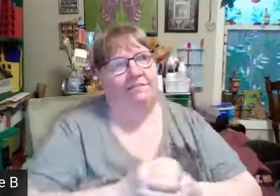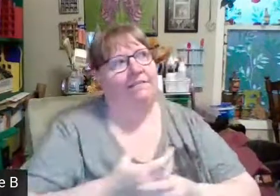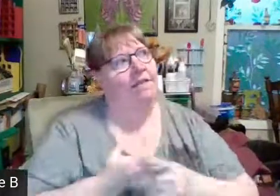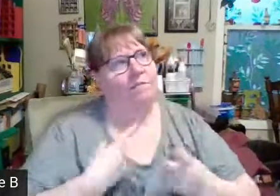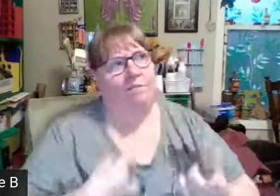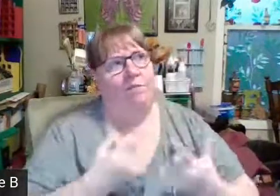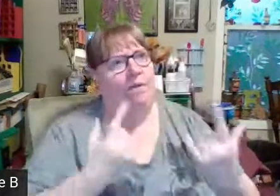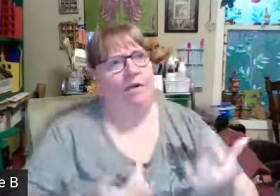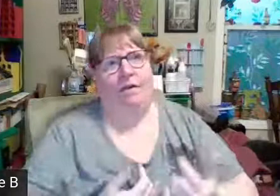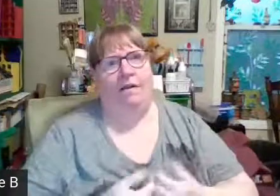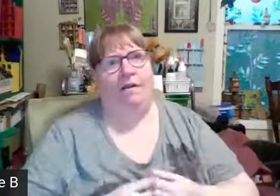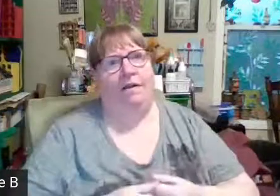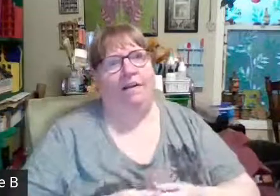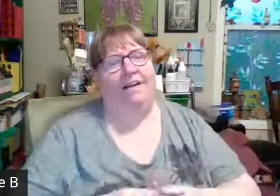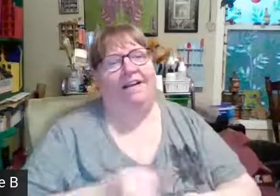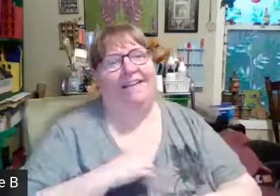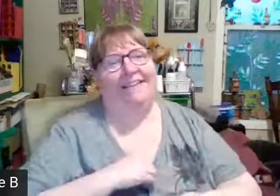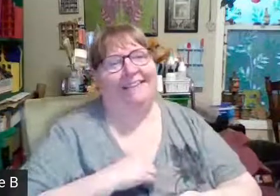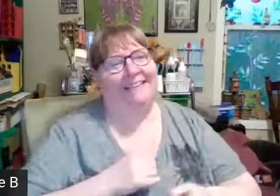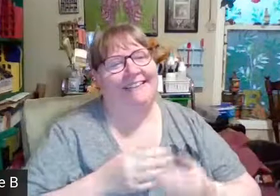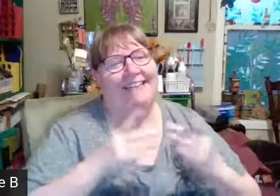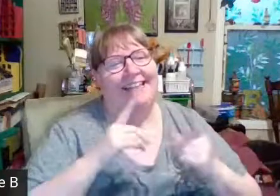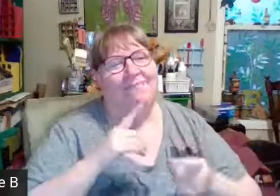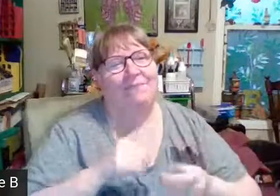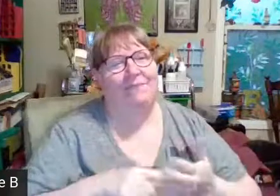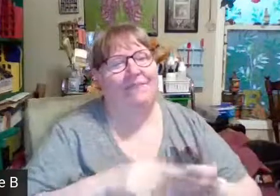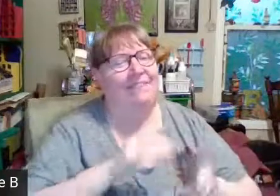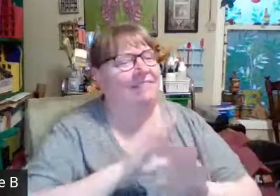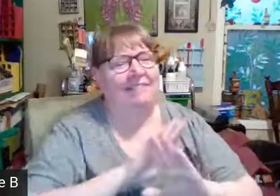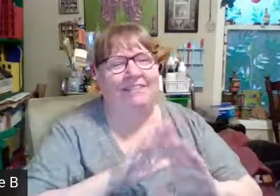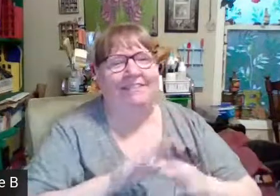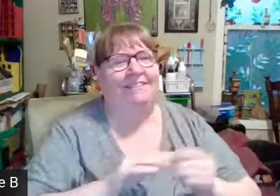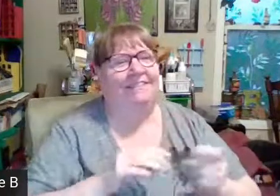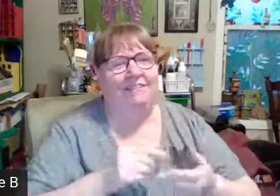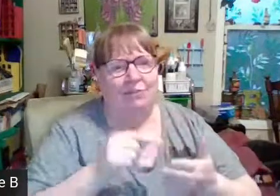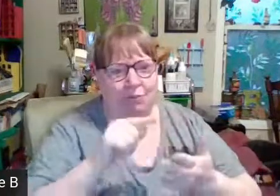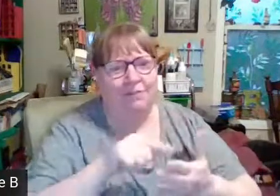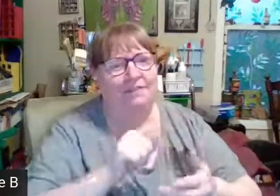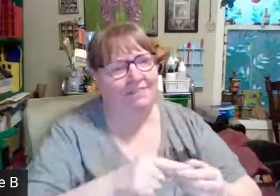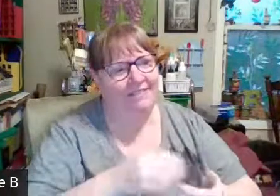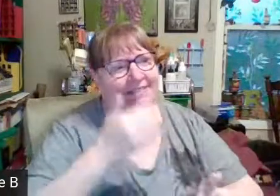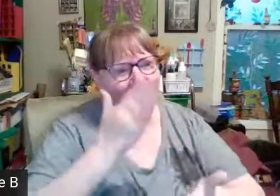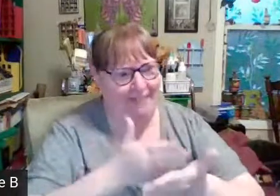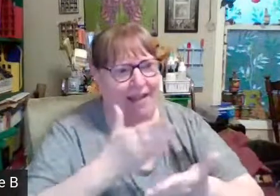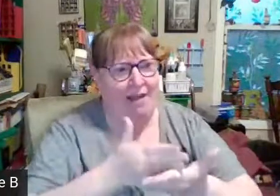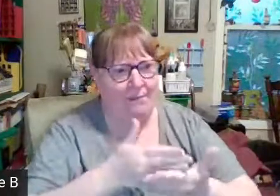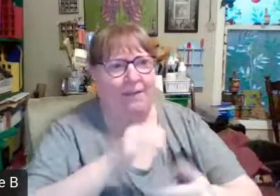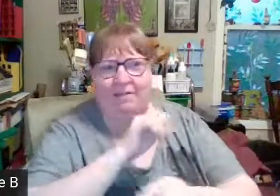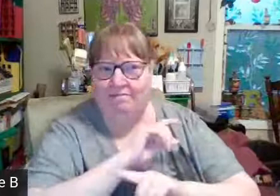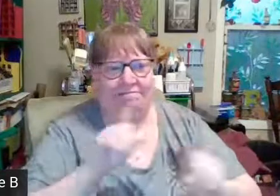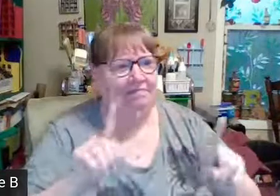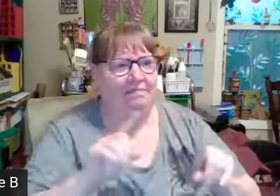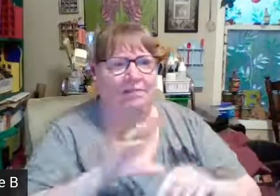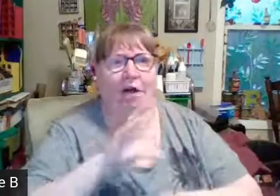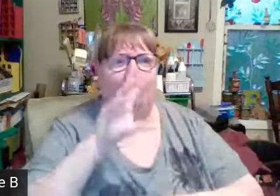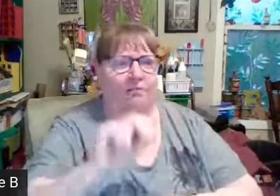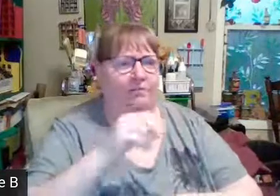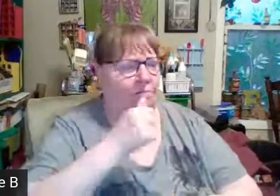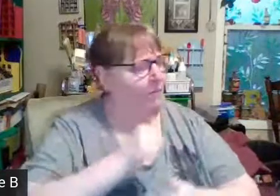no more elephants. Because that's what I put in my big box that has the things